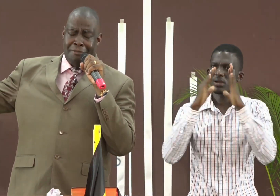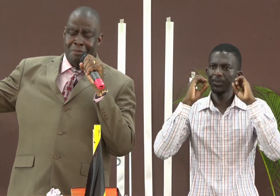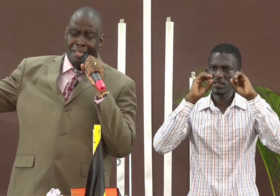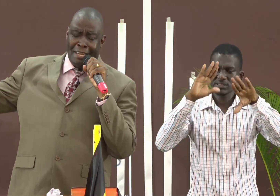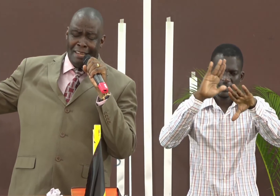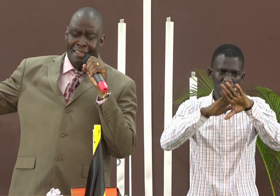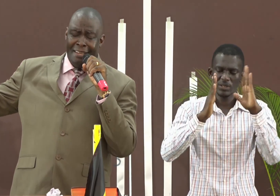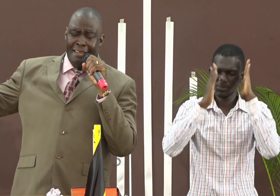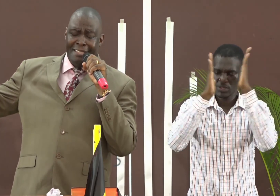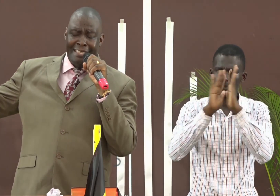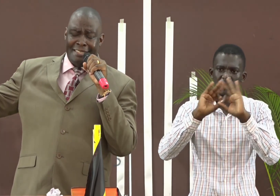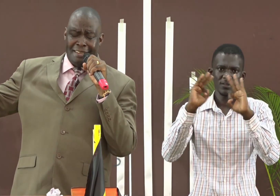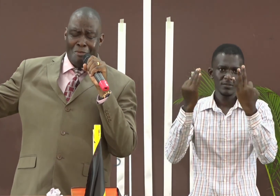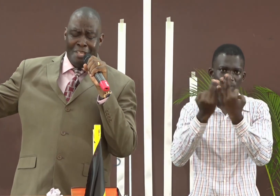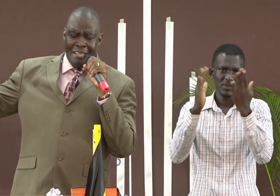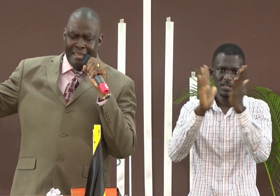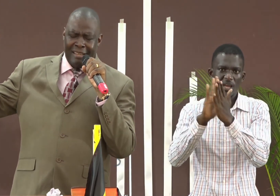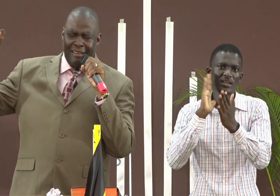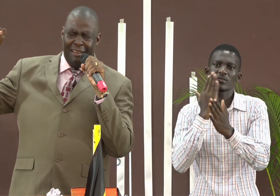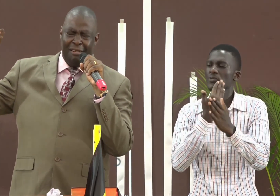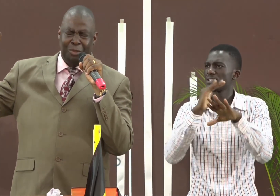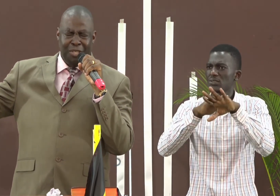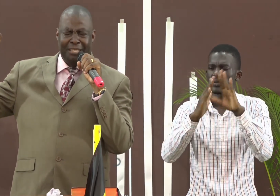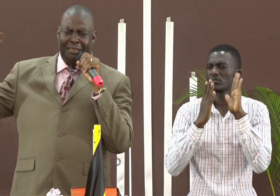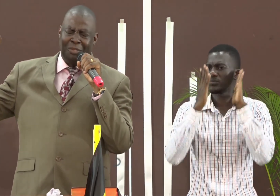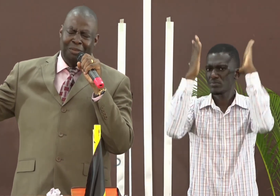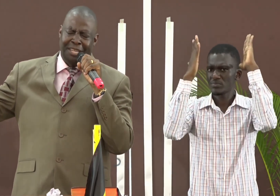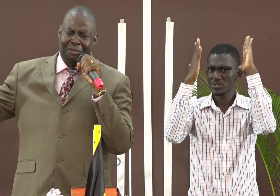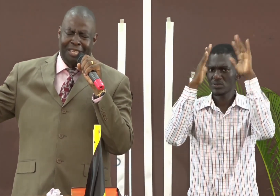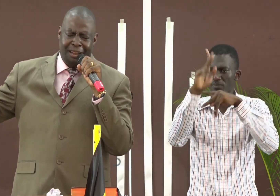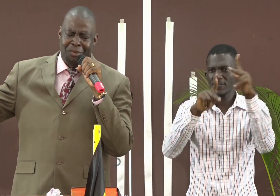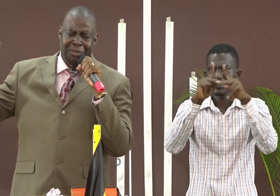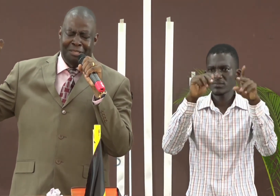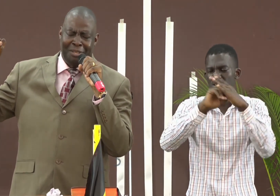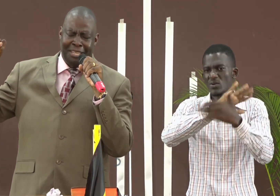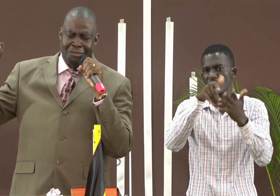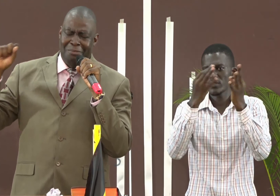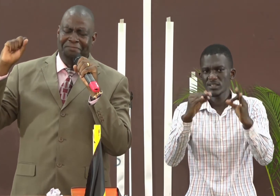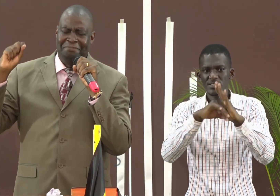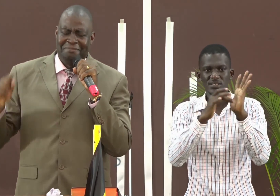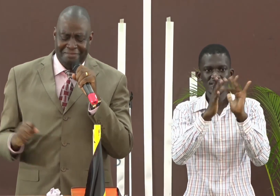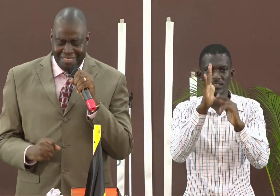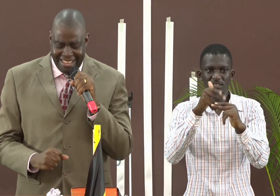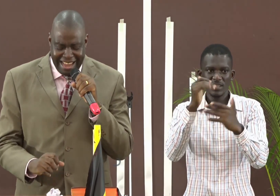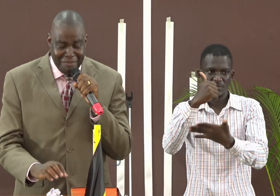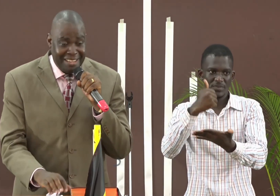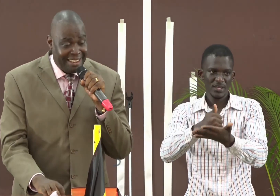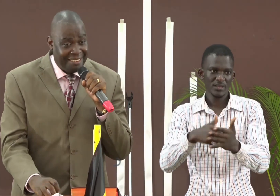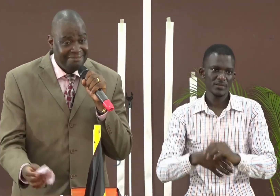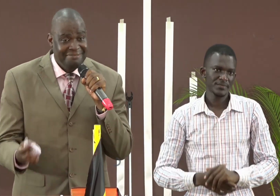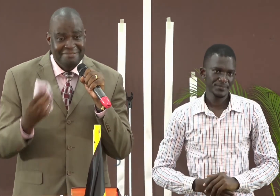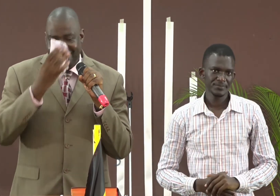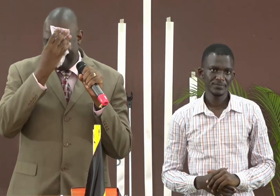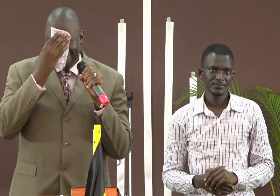ye ne family ye n'ekisa ku ye omutuukirize mu nsonga zonna mu Kristo Yesu.